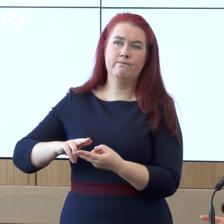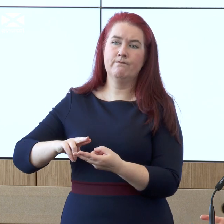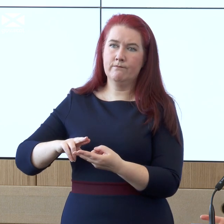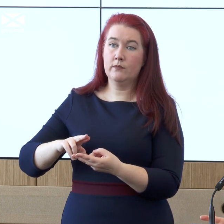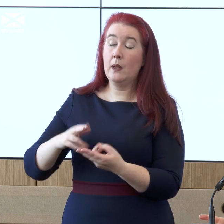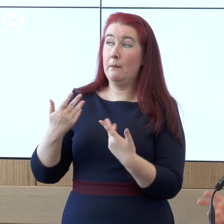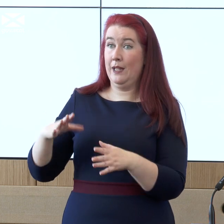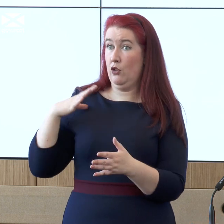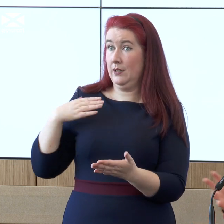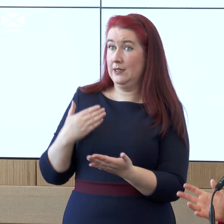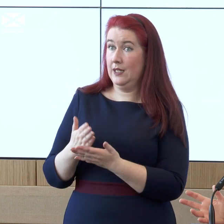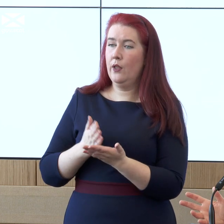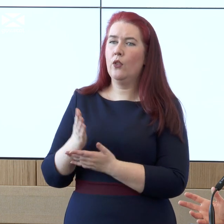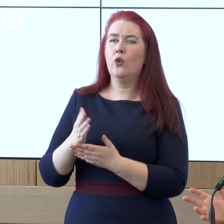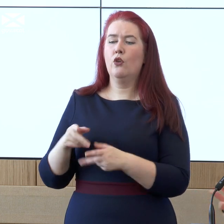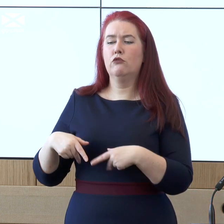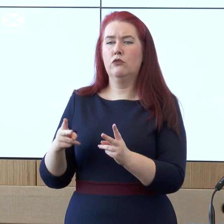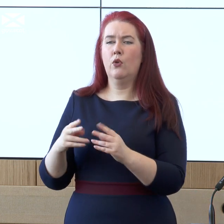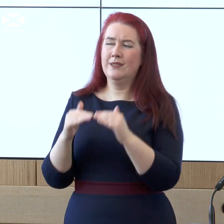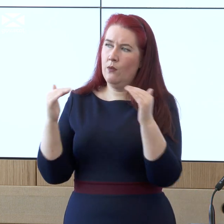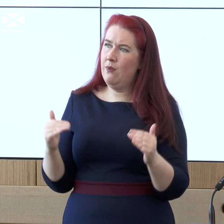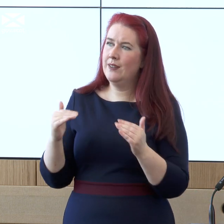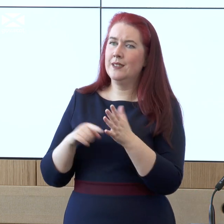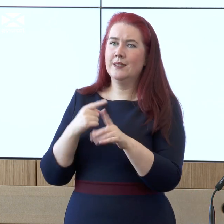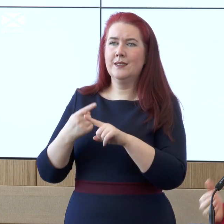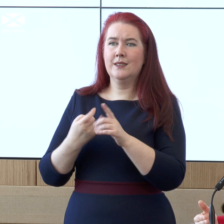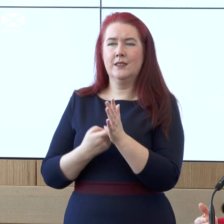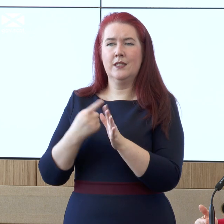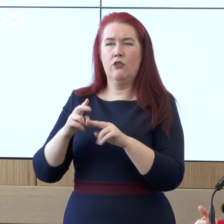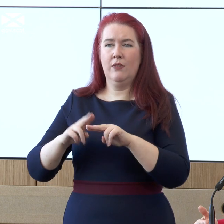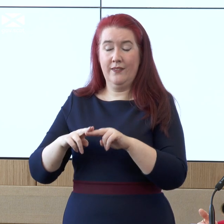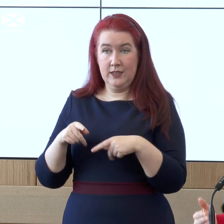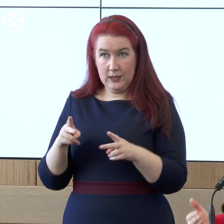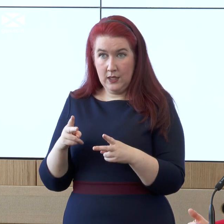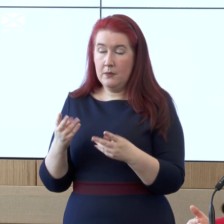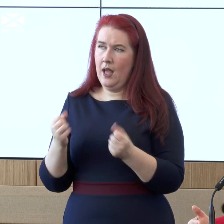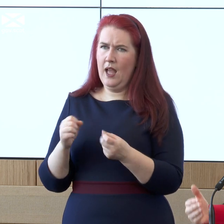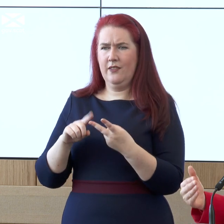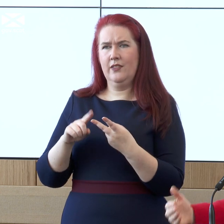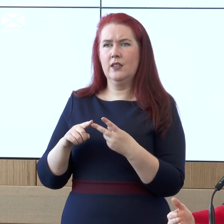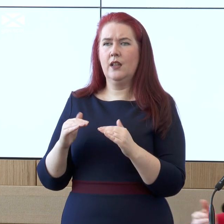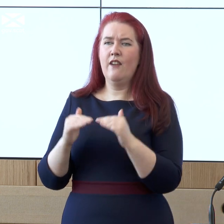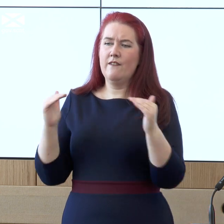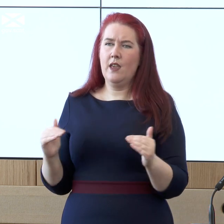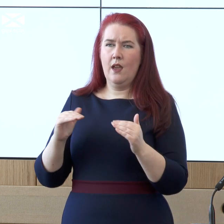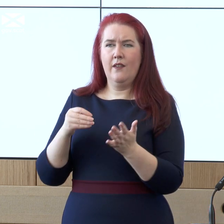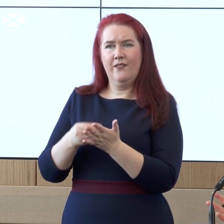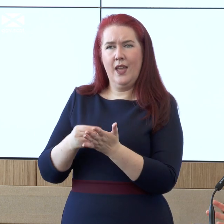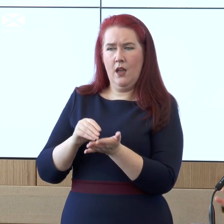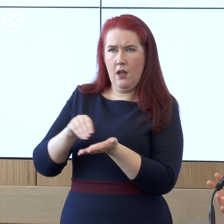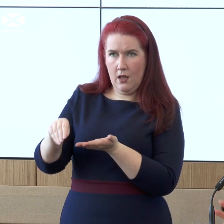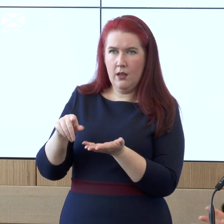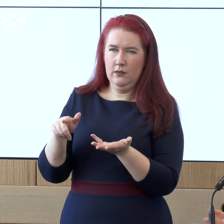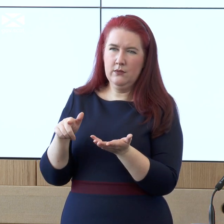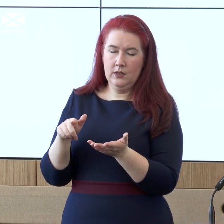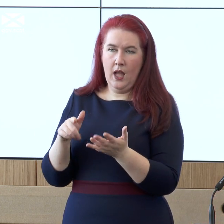in recent years through road equivalent tariff schemes. We have a fares review at the moment, which we